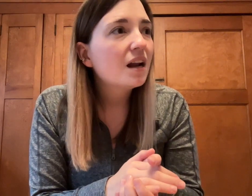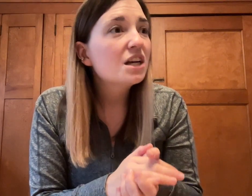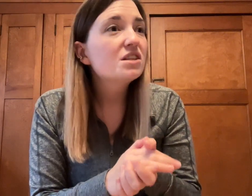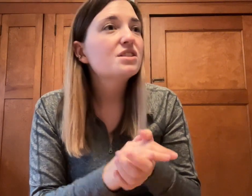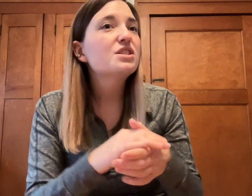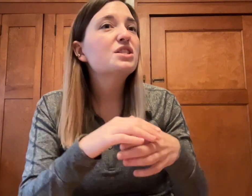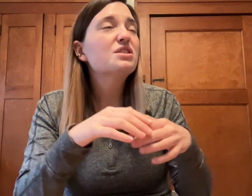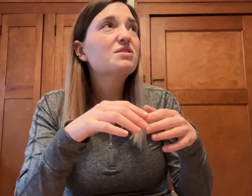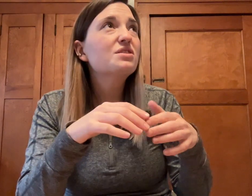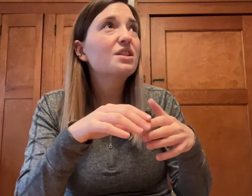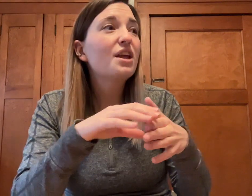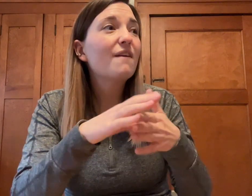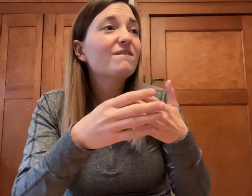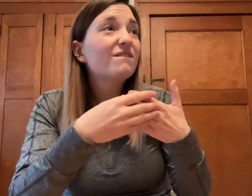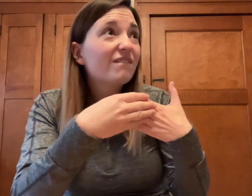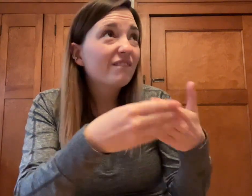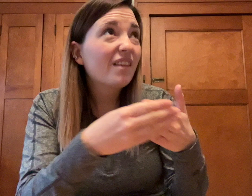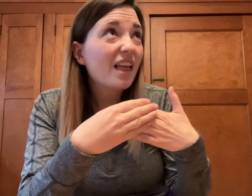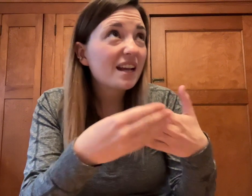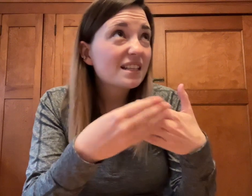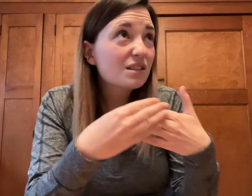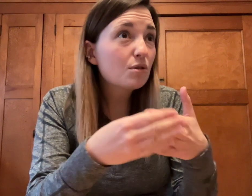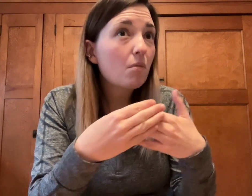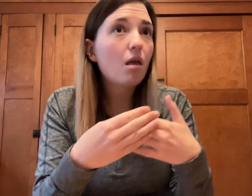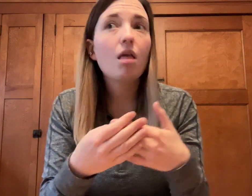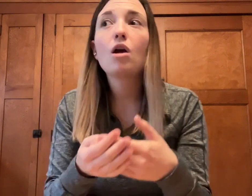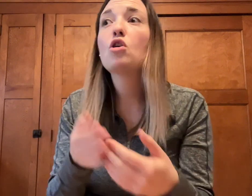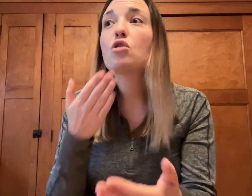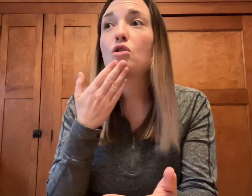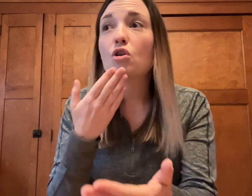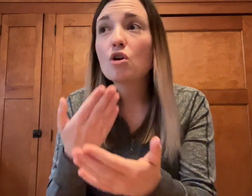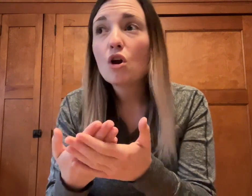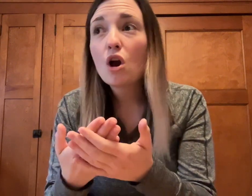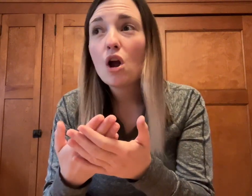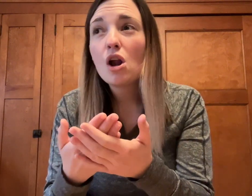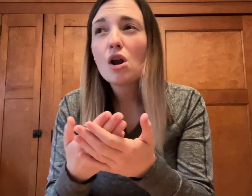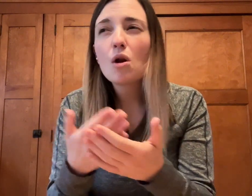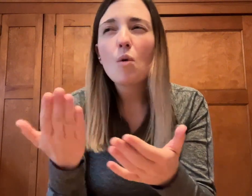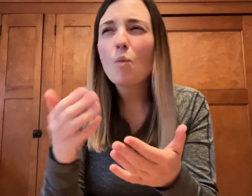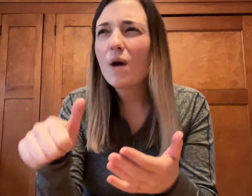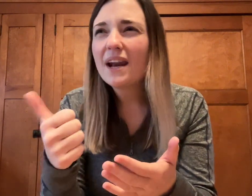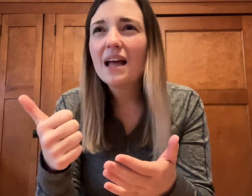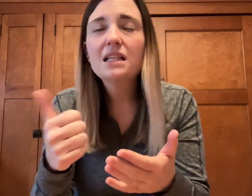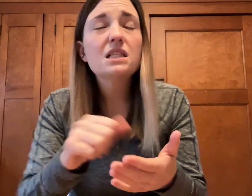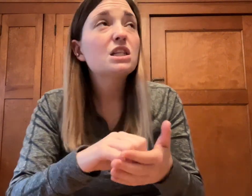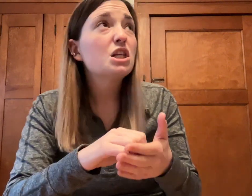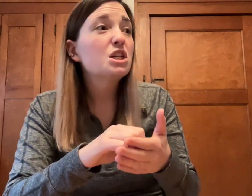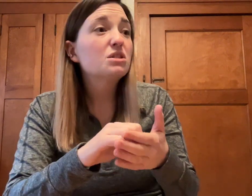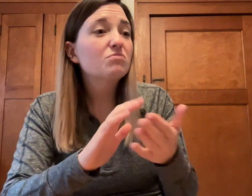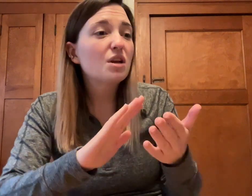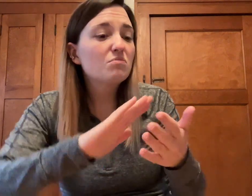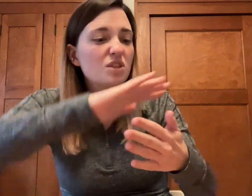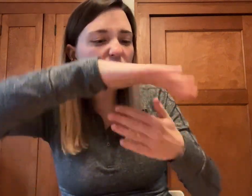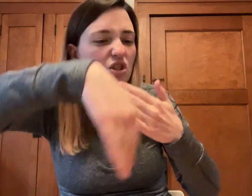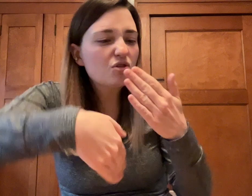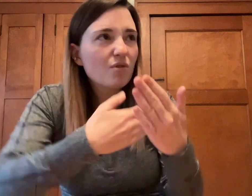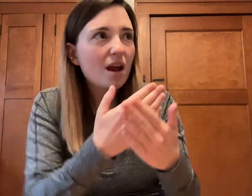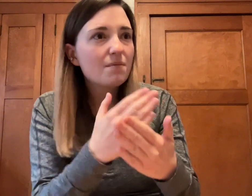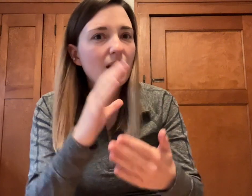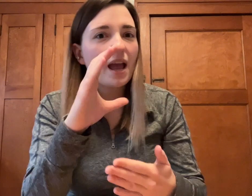bend more easy. You said that they were surrounded by... More cartilage. Okay, he's almost there. They are flexible and they do bend more easily. But are they